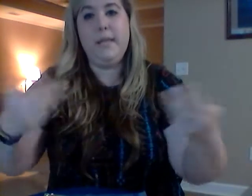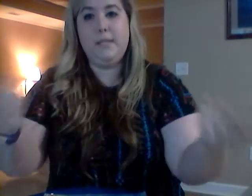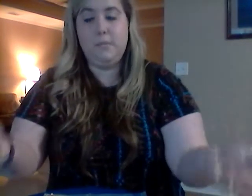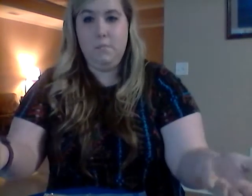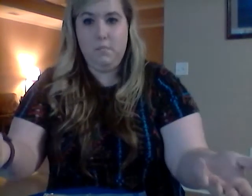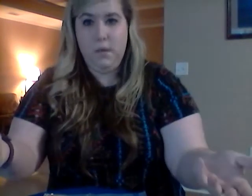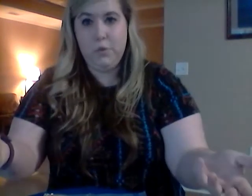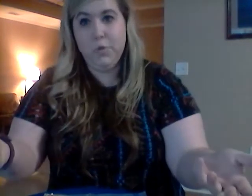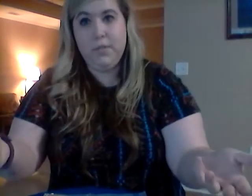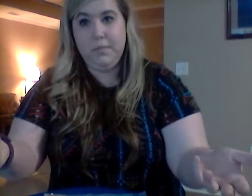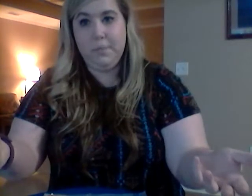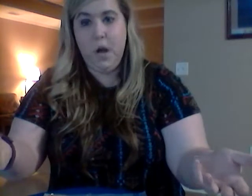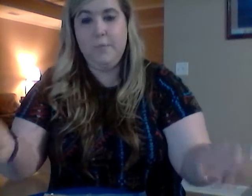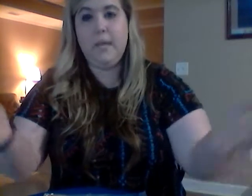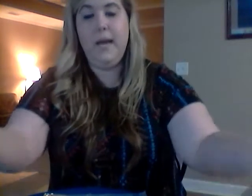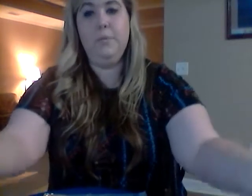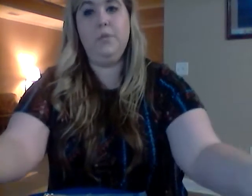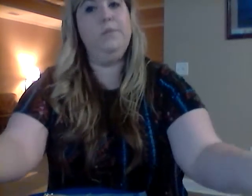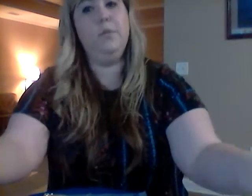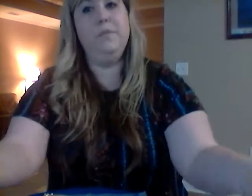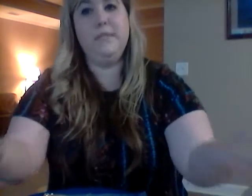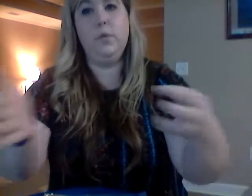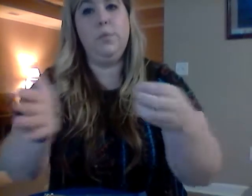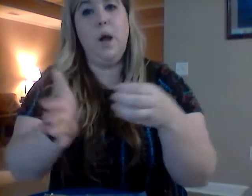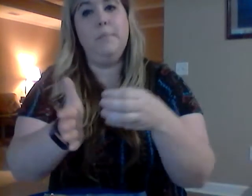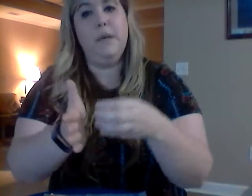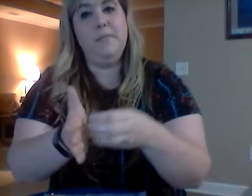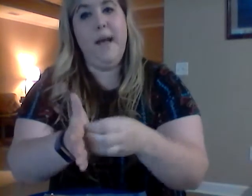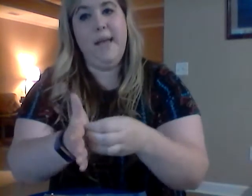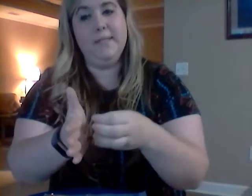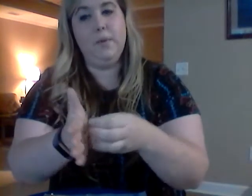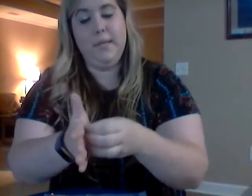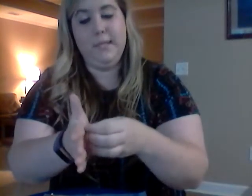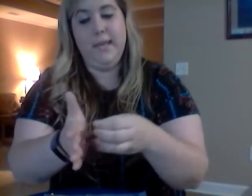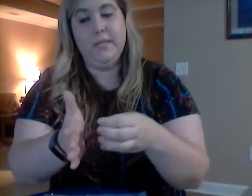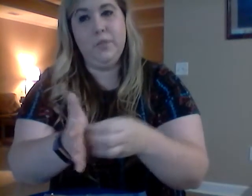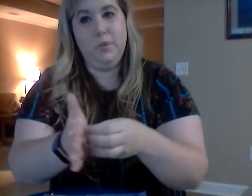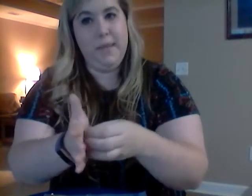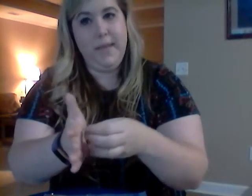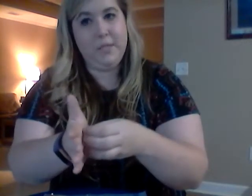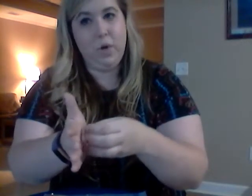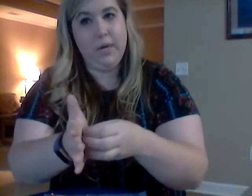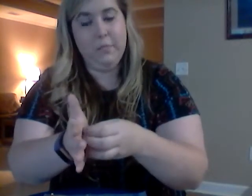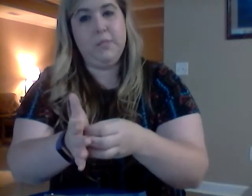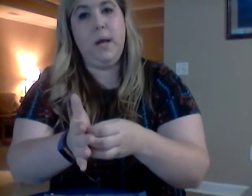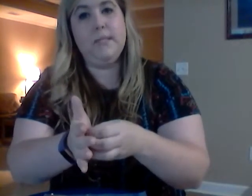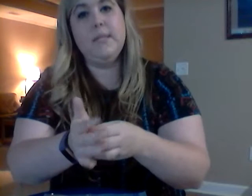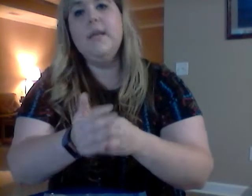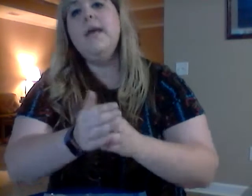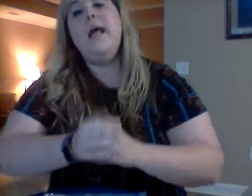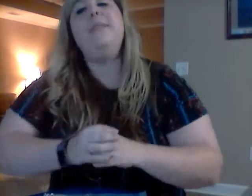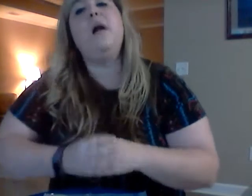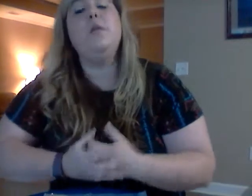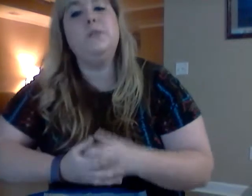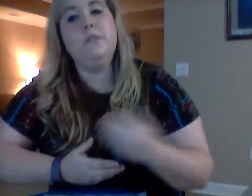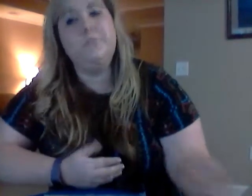next intrusive prompt, and I will do a full physical prompt of my hands on his hands to emit that target response. And then I'll also